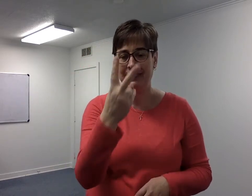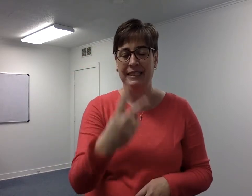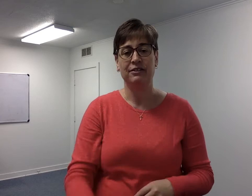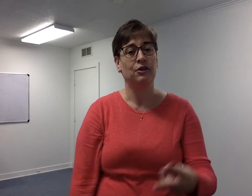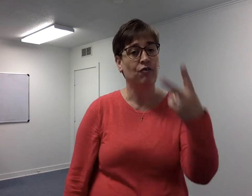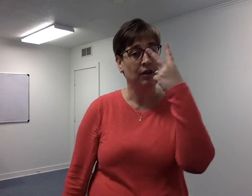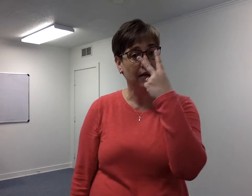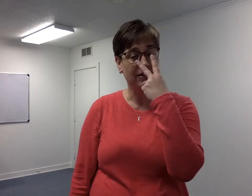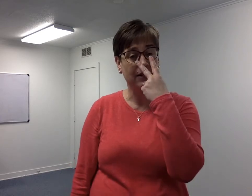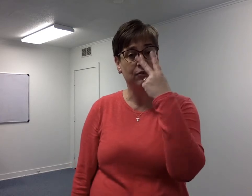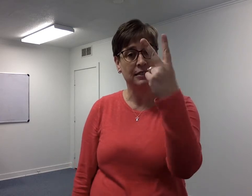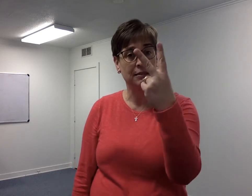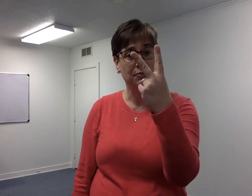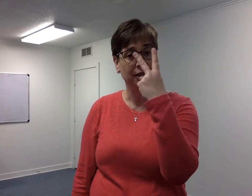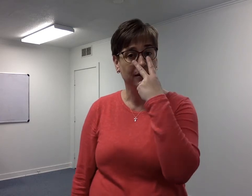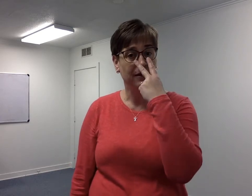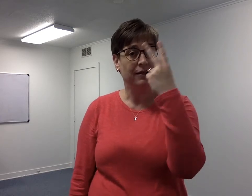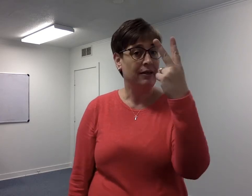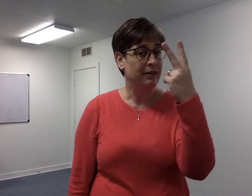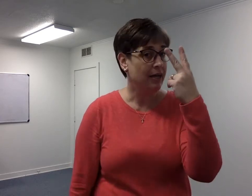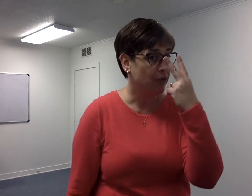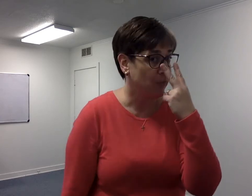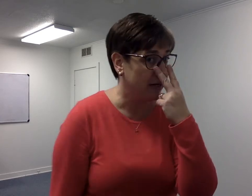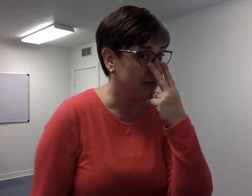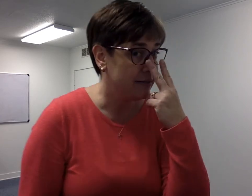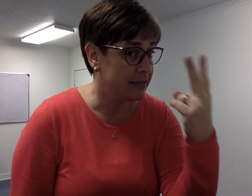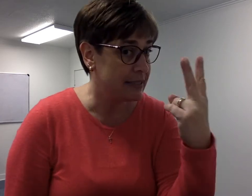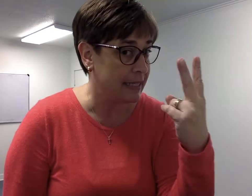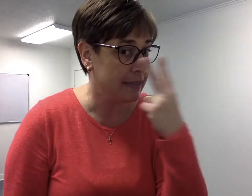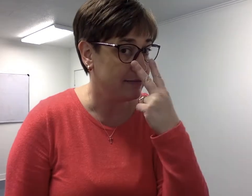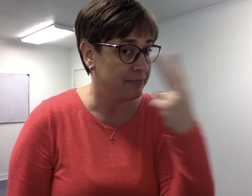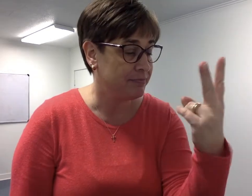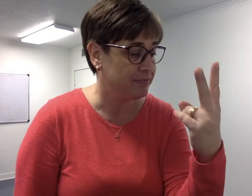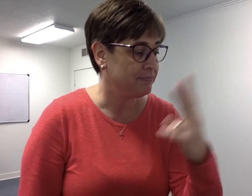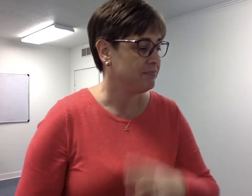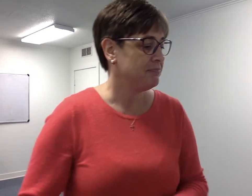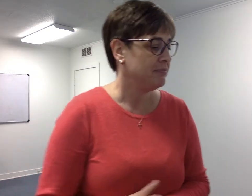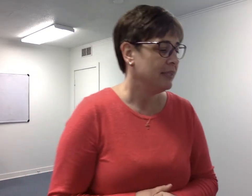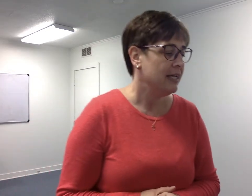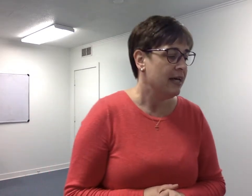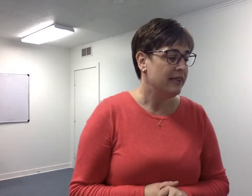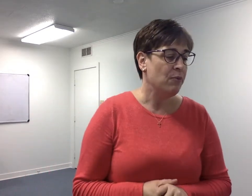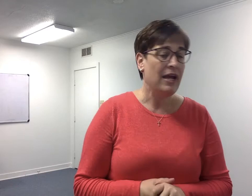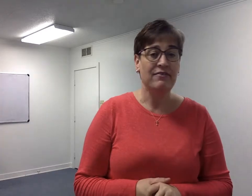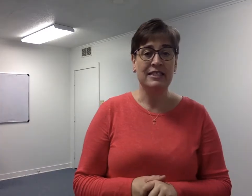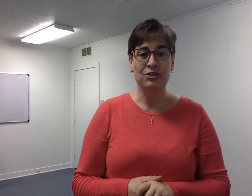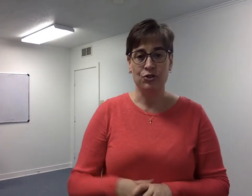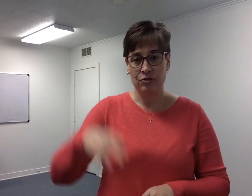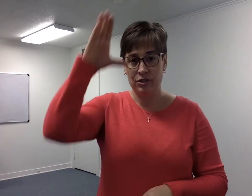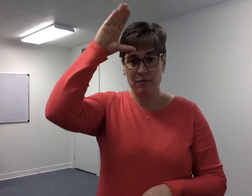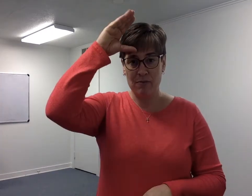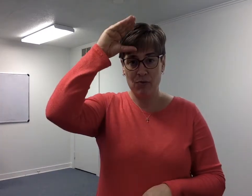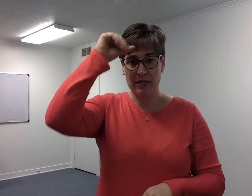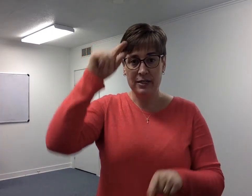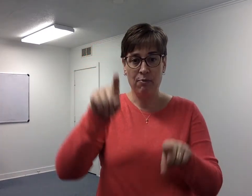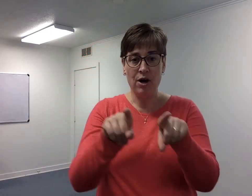see. So for a left-hander, it's simply the other way. See. Then we have sister. So remember we did